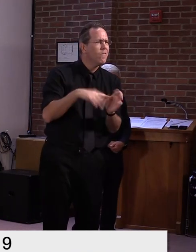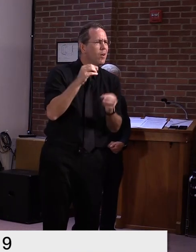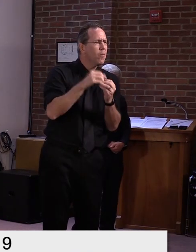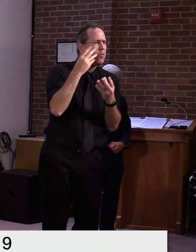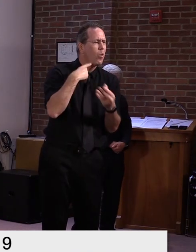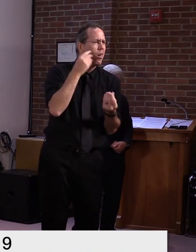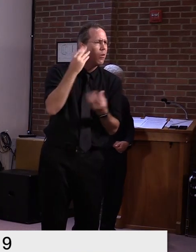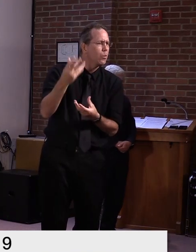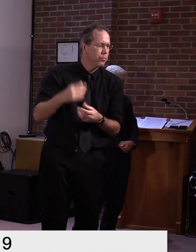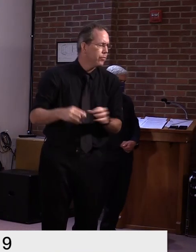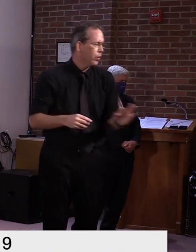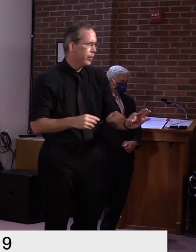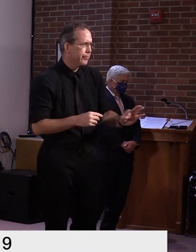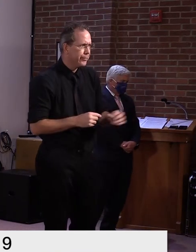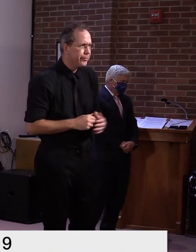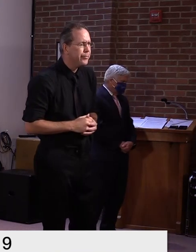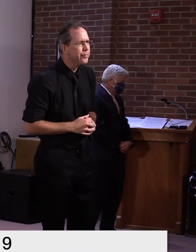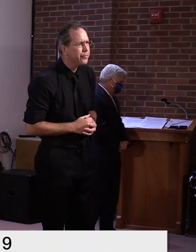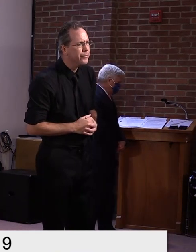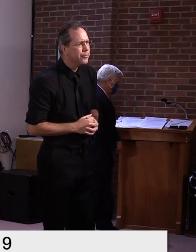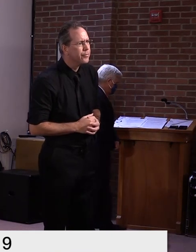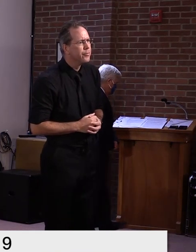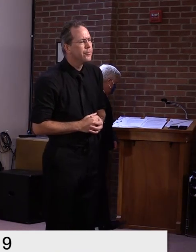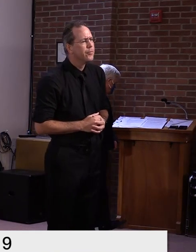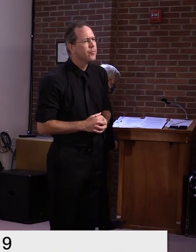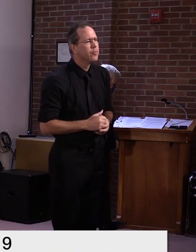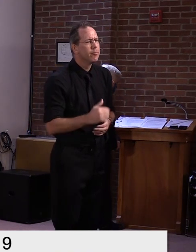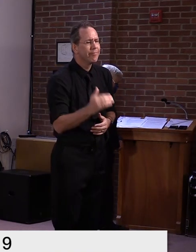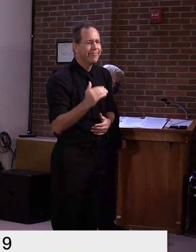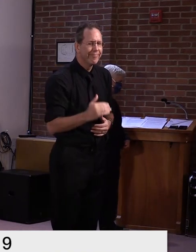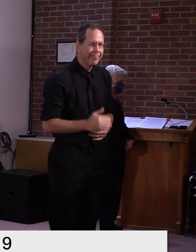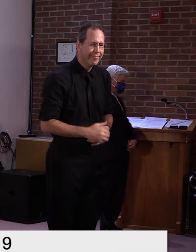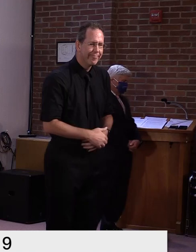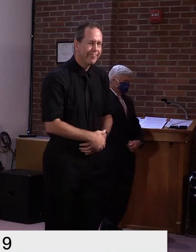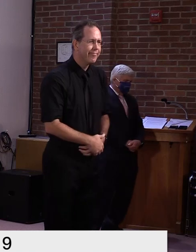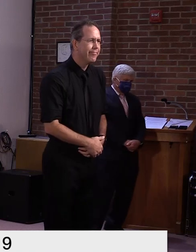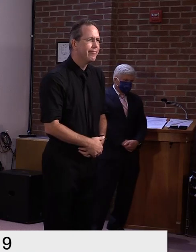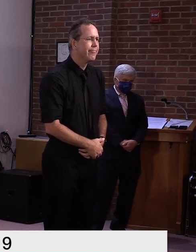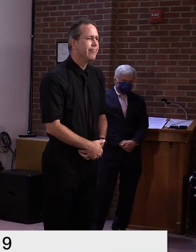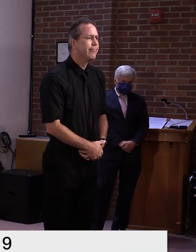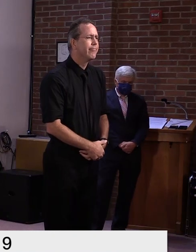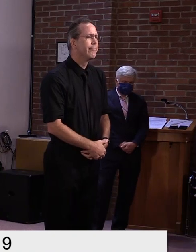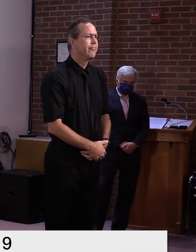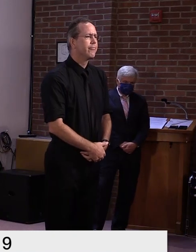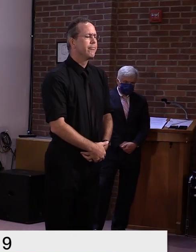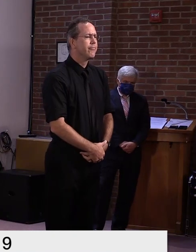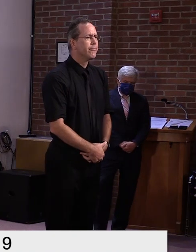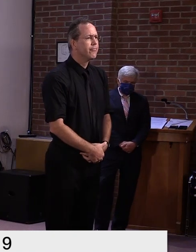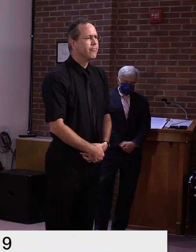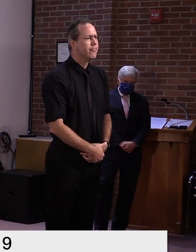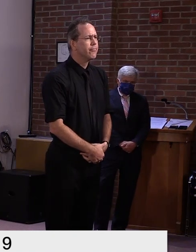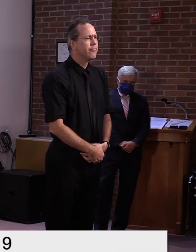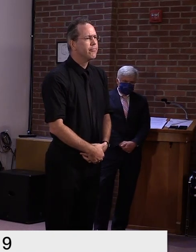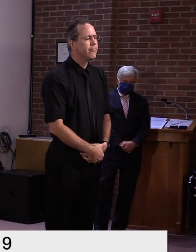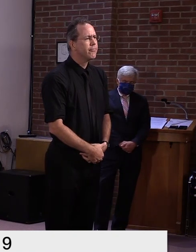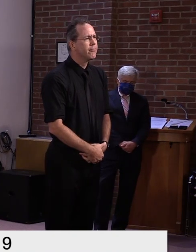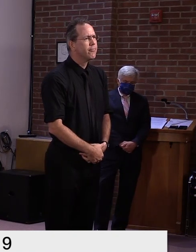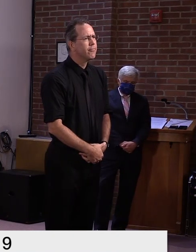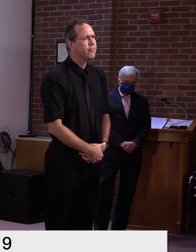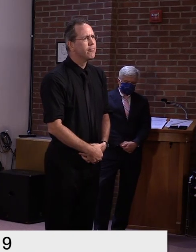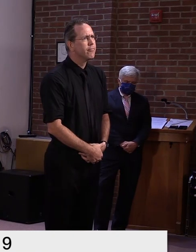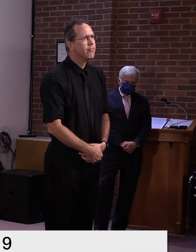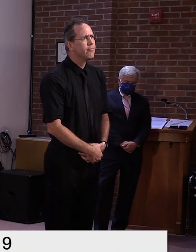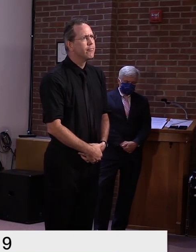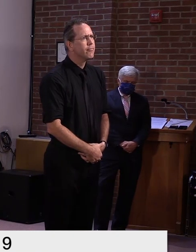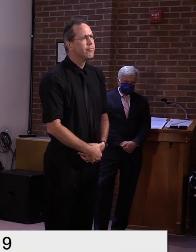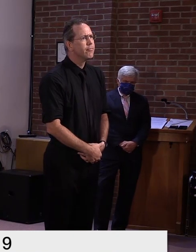Tim from Mount Business Magazine. Hi, Governor. You had mentioned a little earlier in the week, I